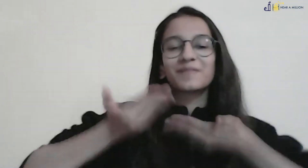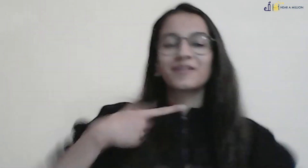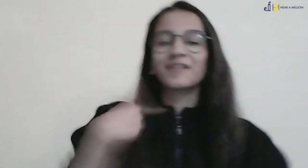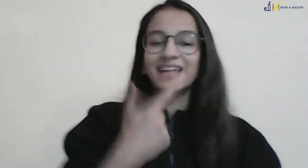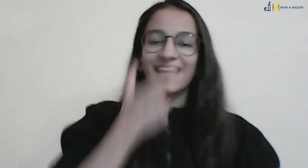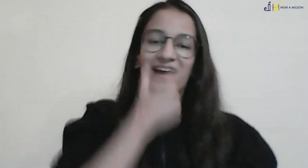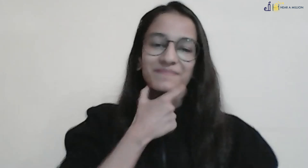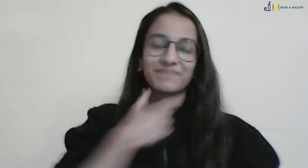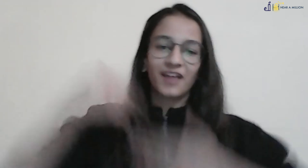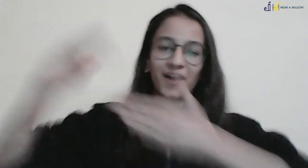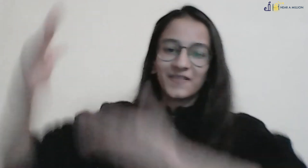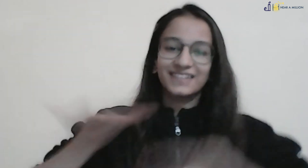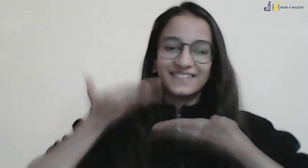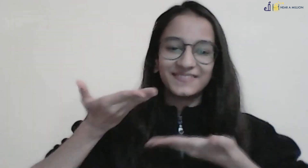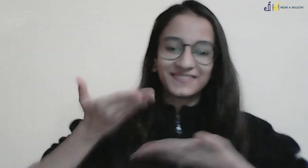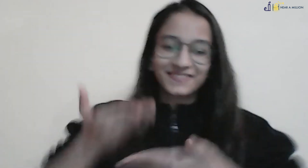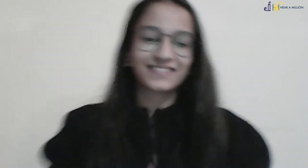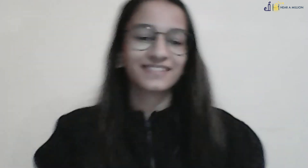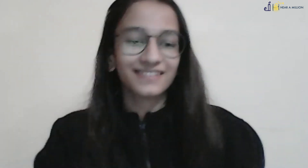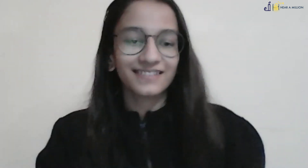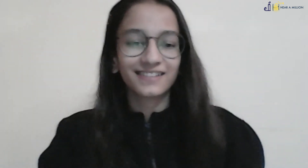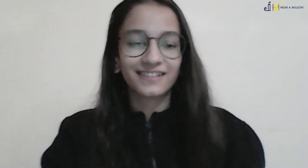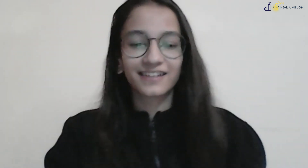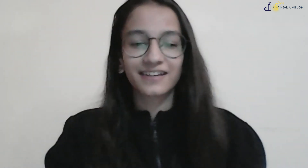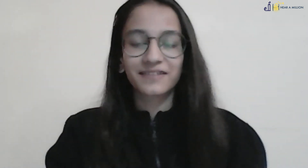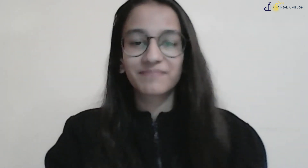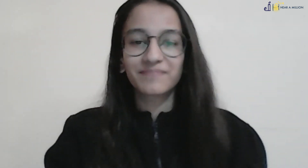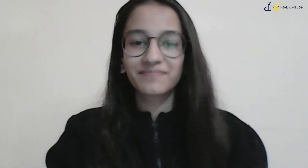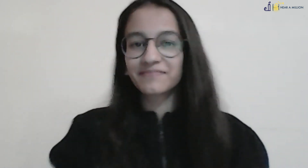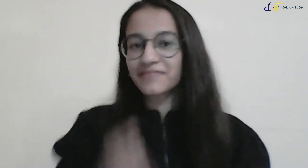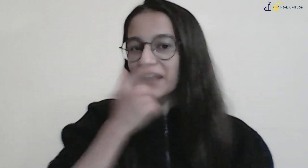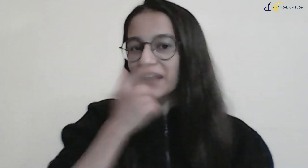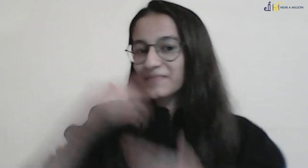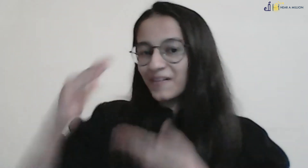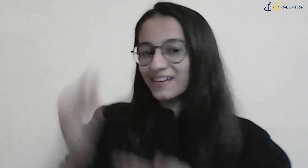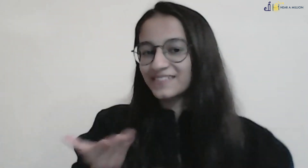Now, so we will be inviting Dr. Alim here.